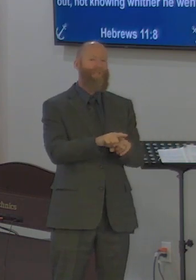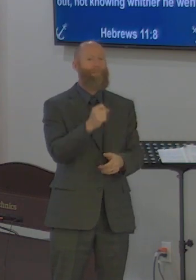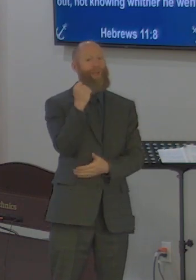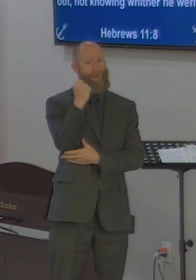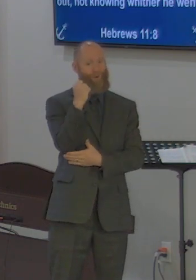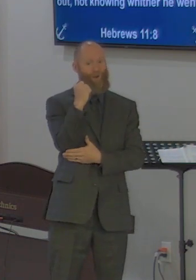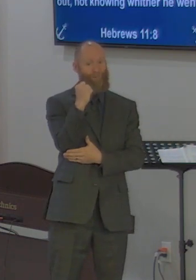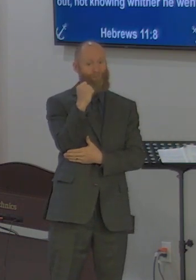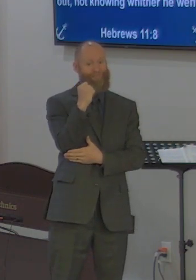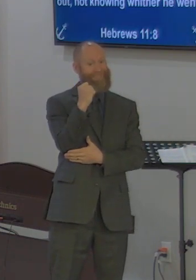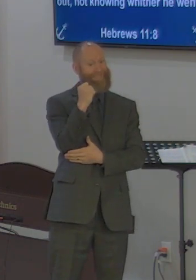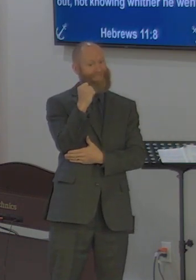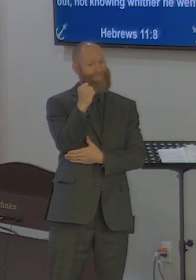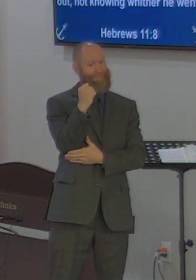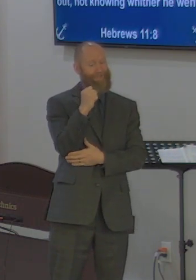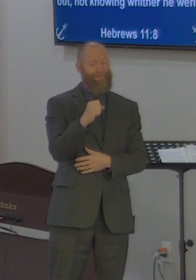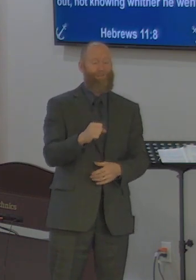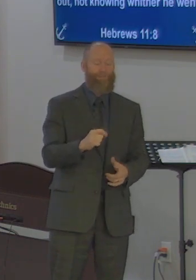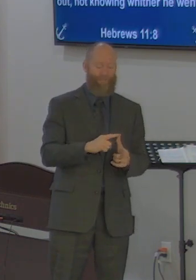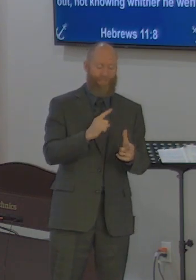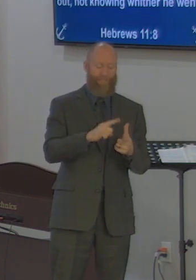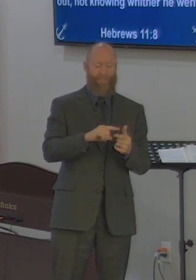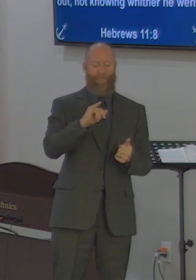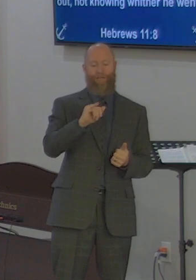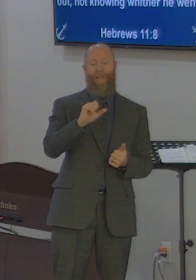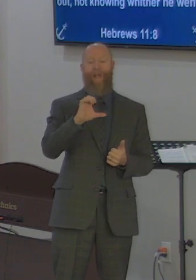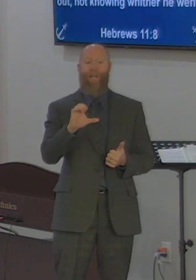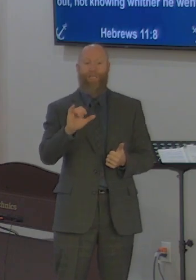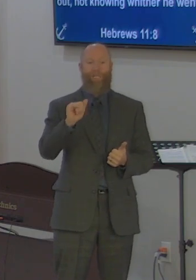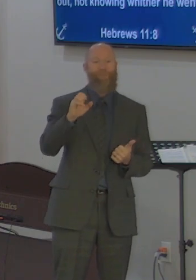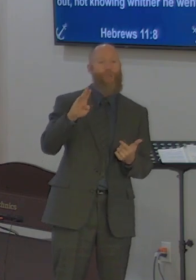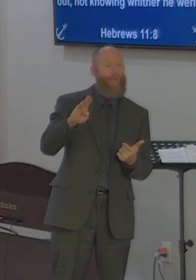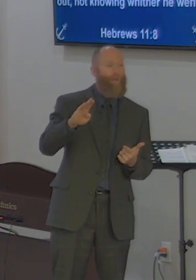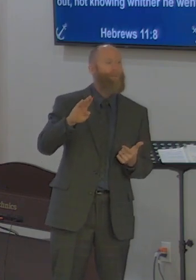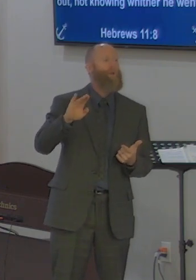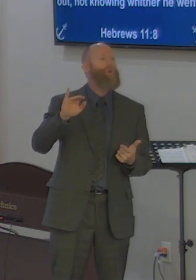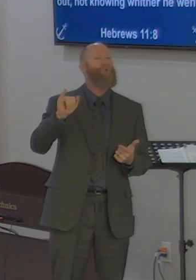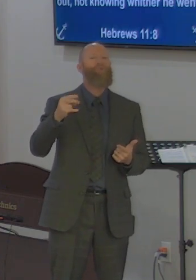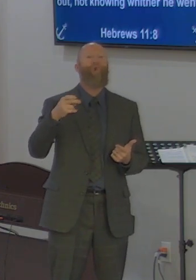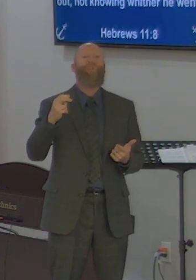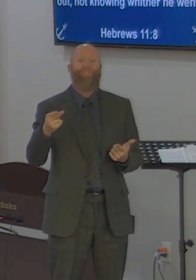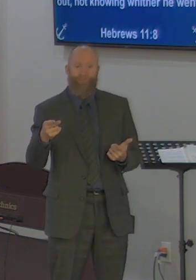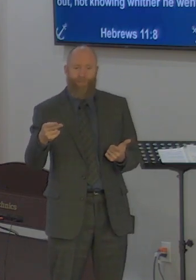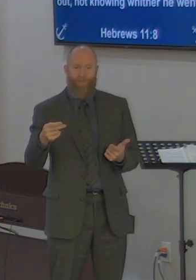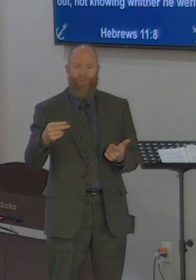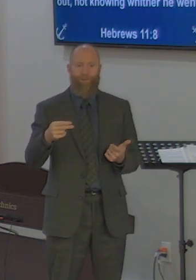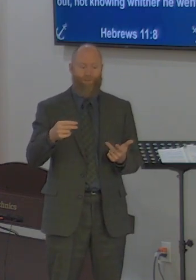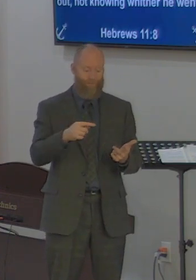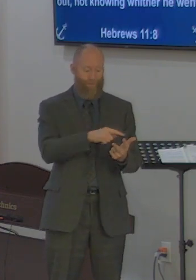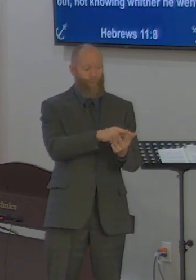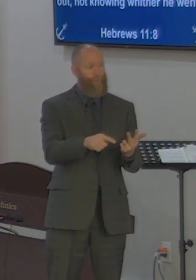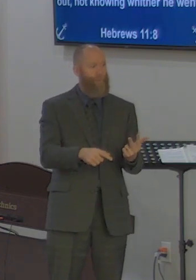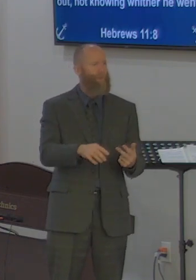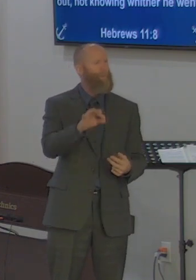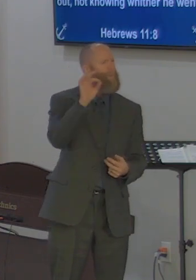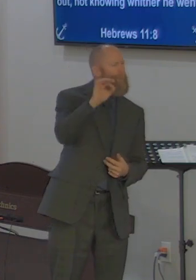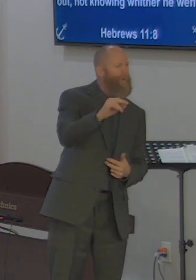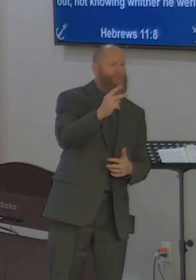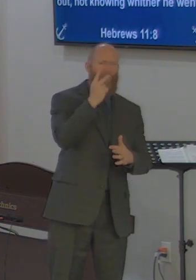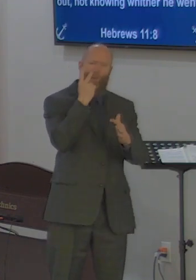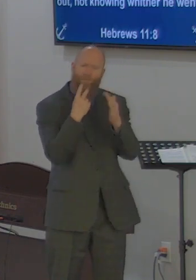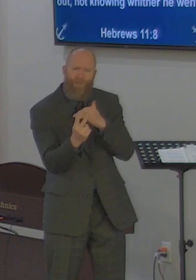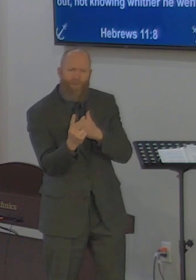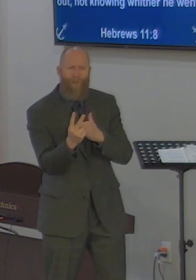Then Isaac, Jacob, and Joseph, you can read in verse 20 to 22 how they preached and they prophesied by